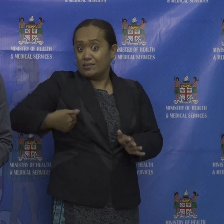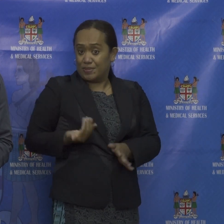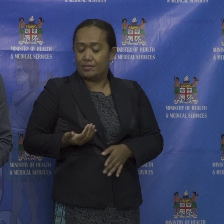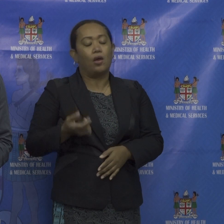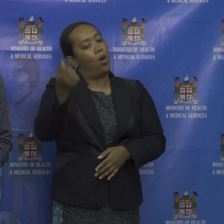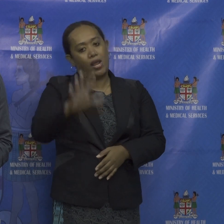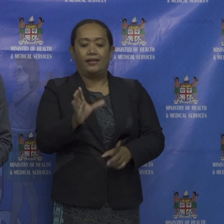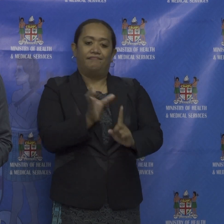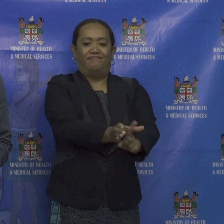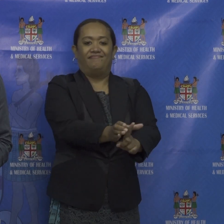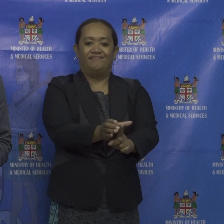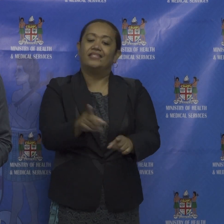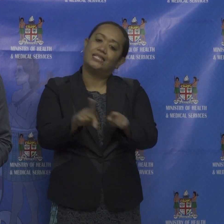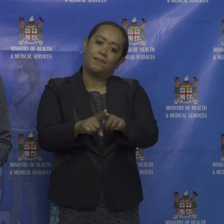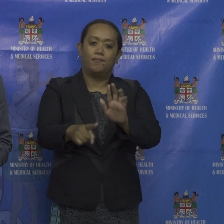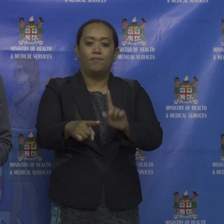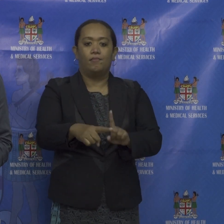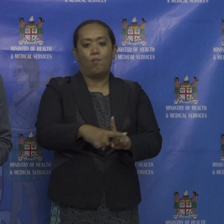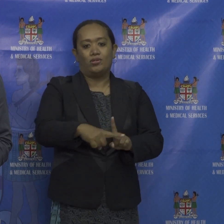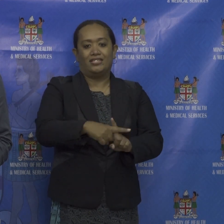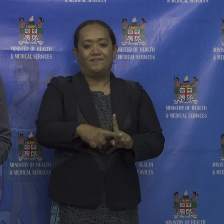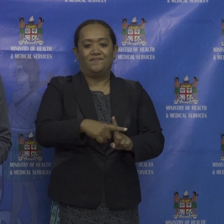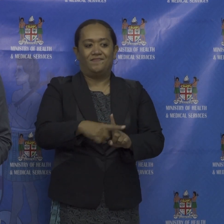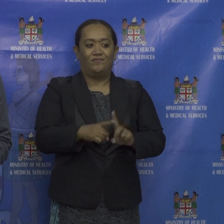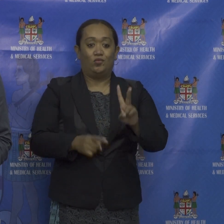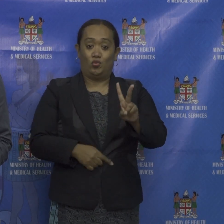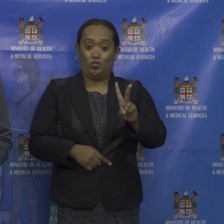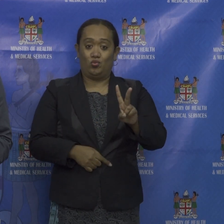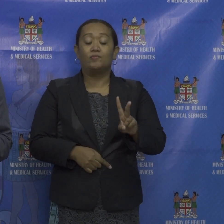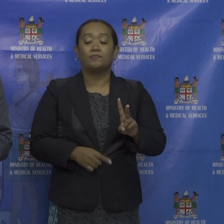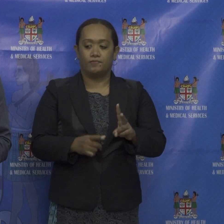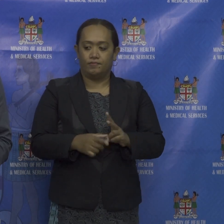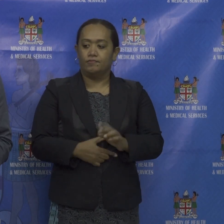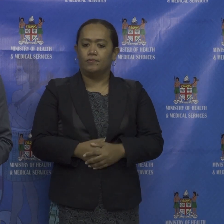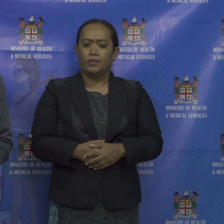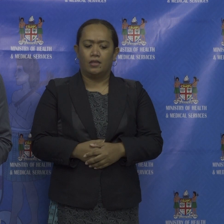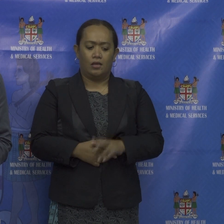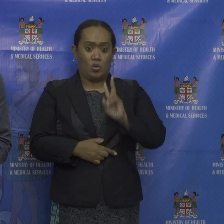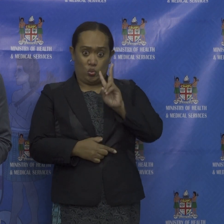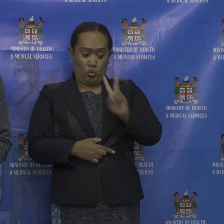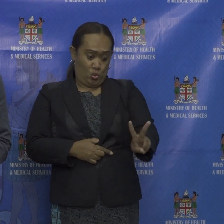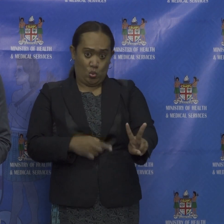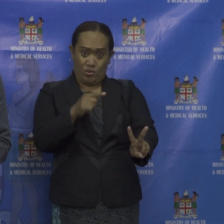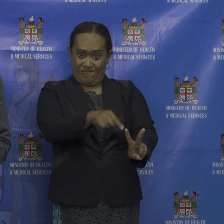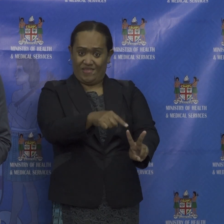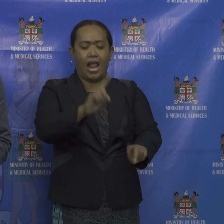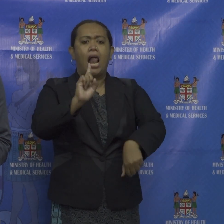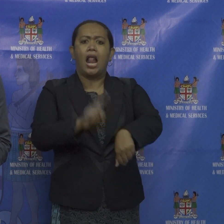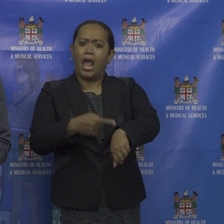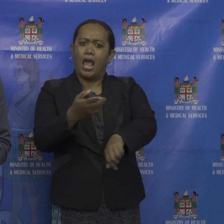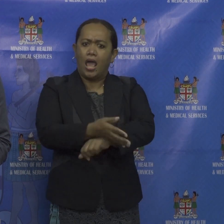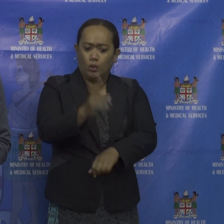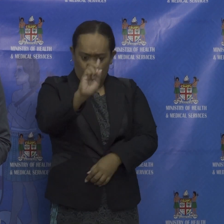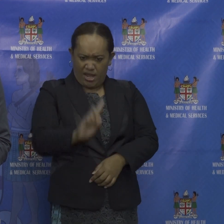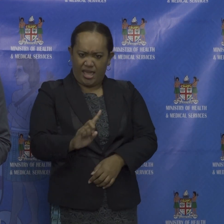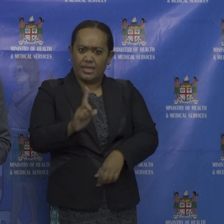is also a focus of our contact tracing investigation. We only identified these 2 cases late today, in fact,